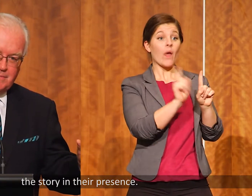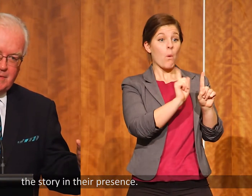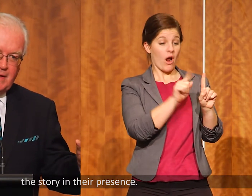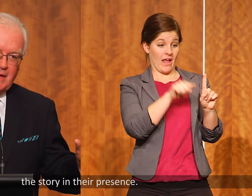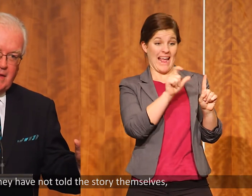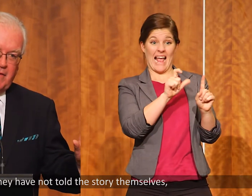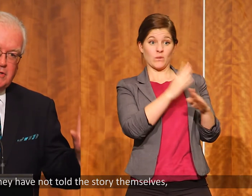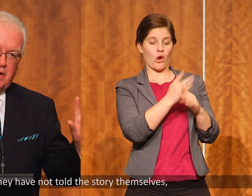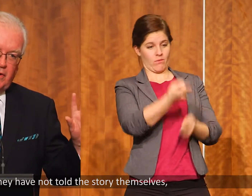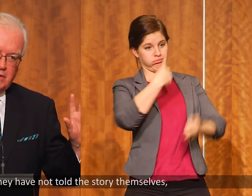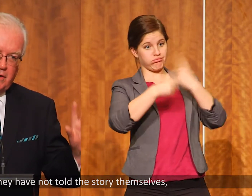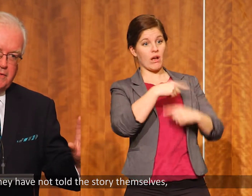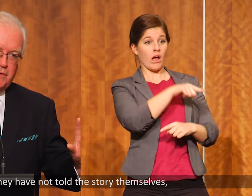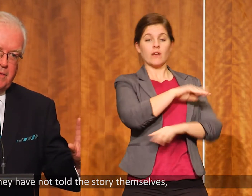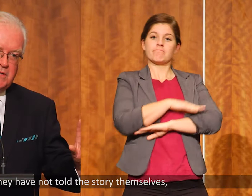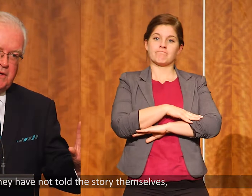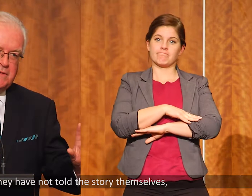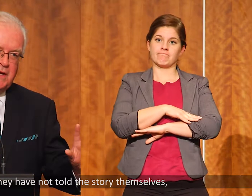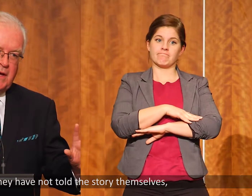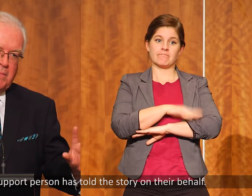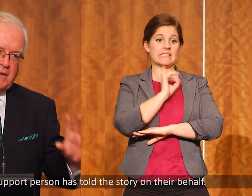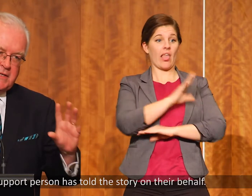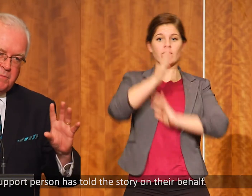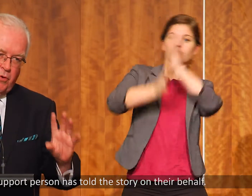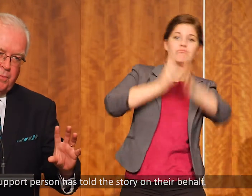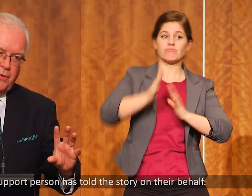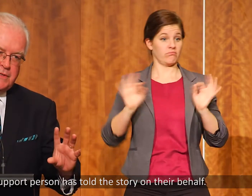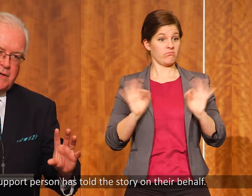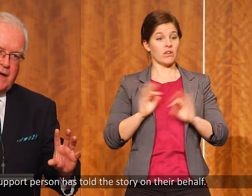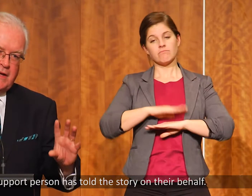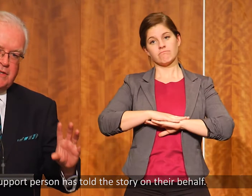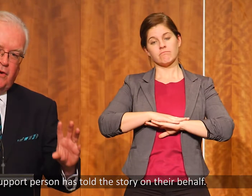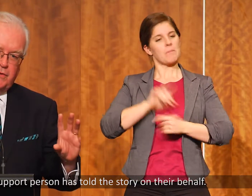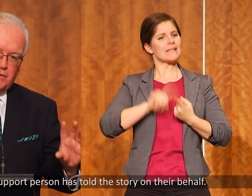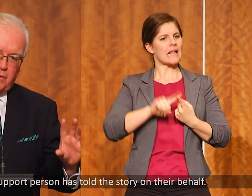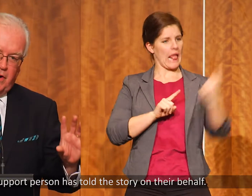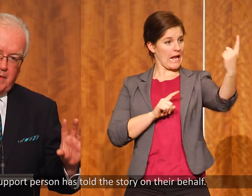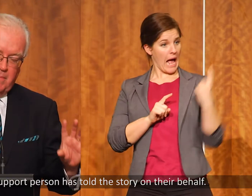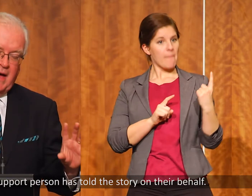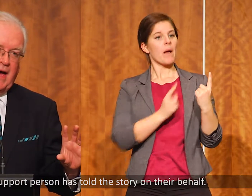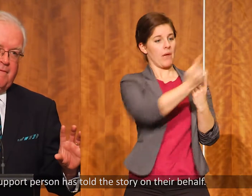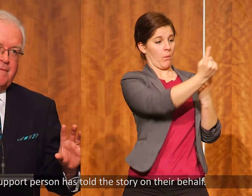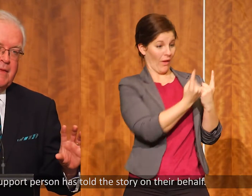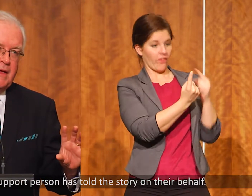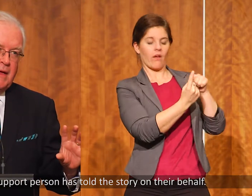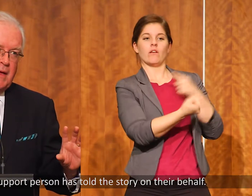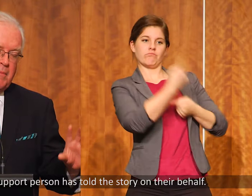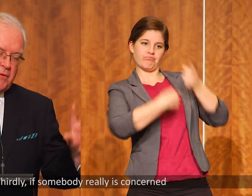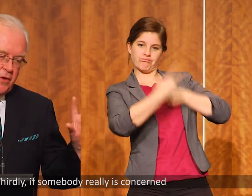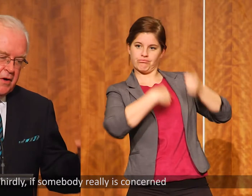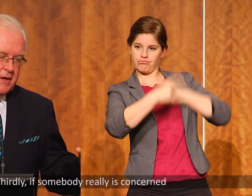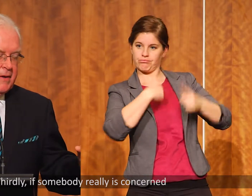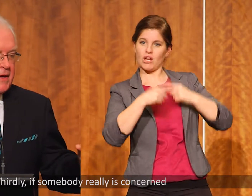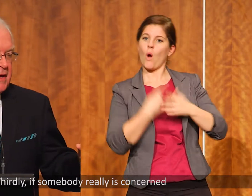presence. They've actually not told the story themselves, but their support person has told the story on their behalf.